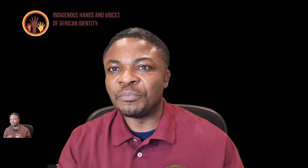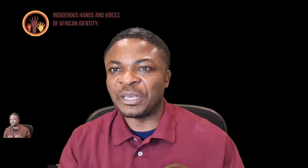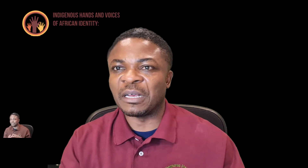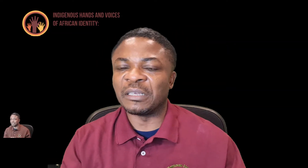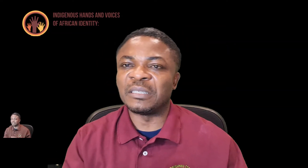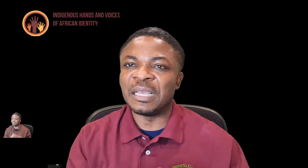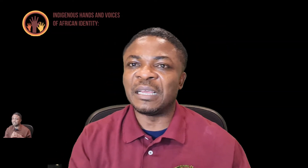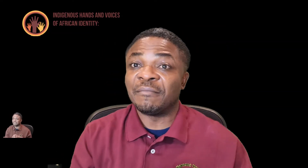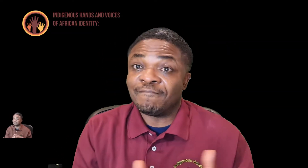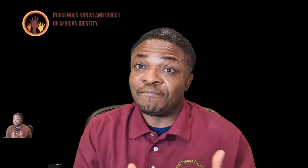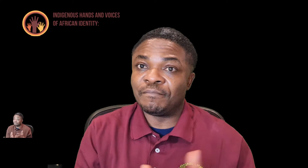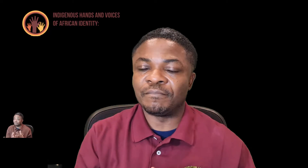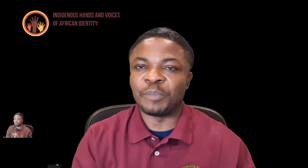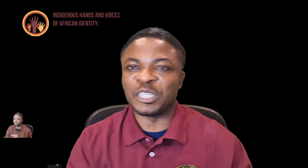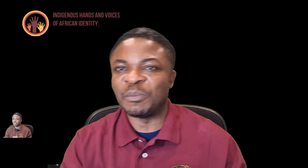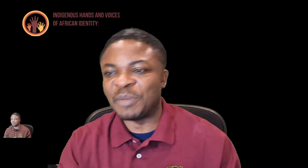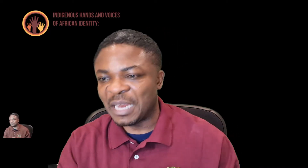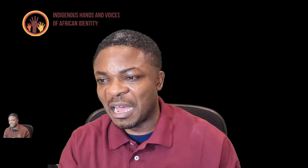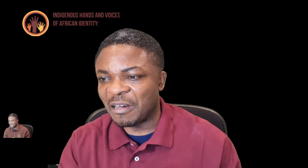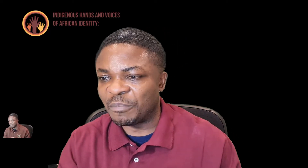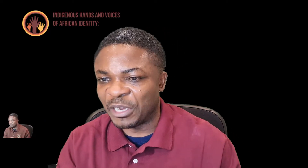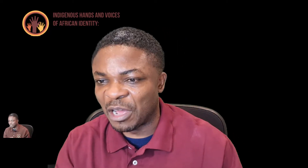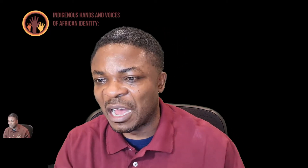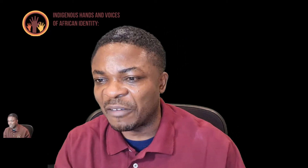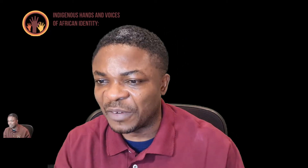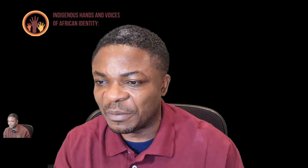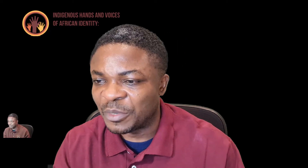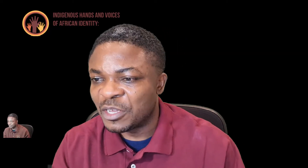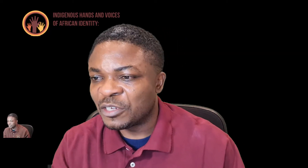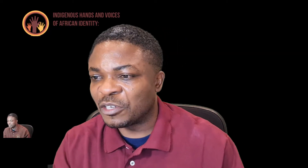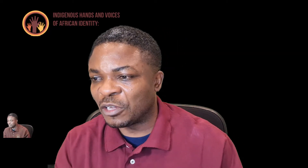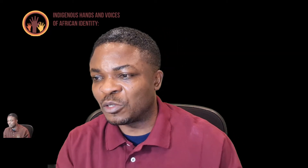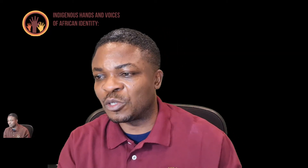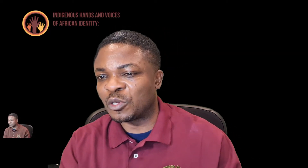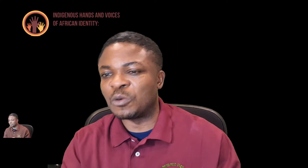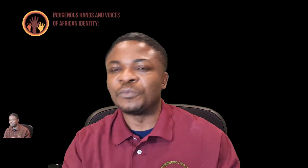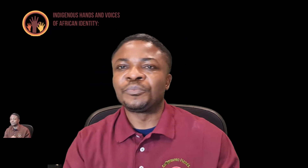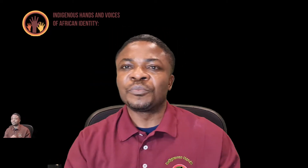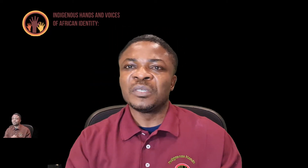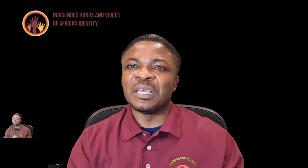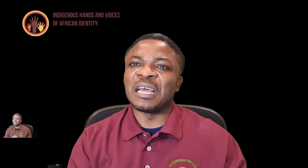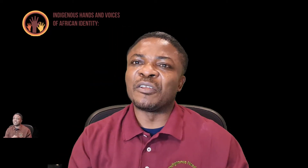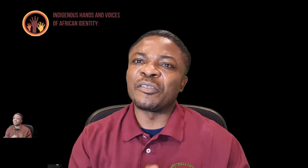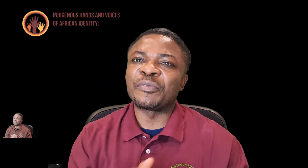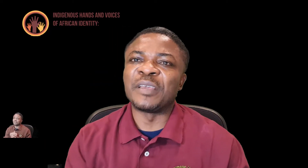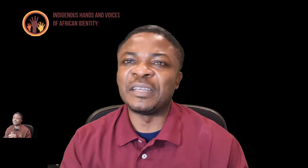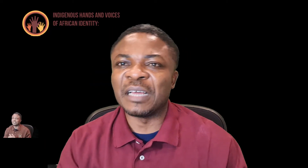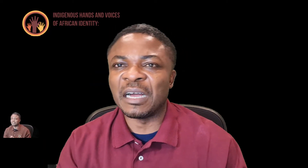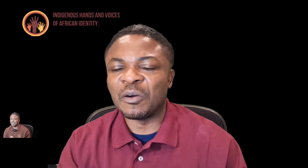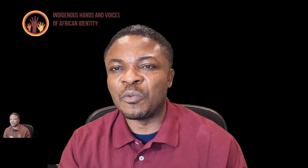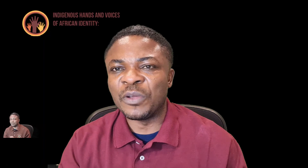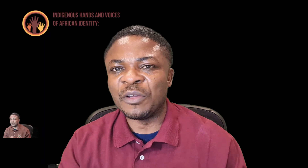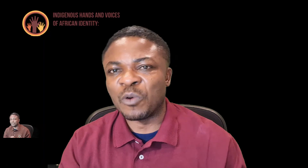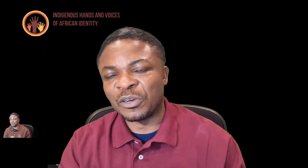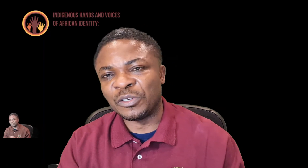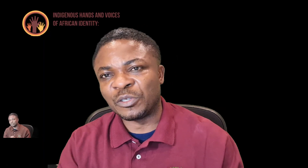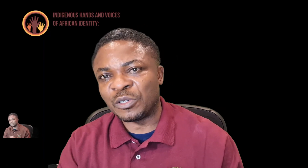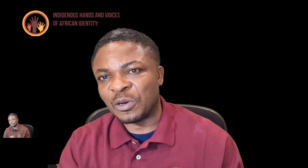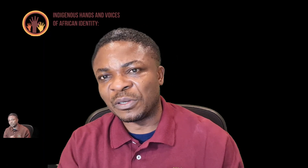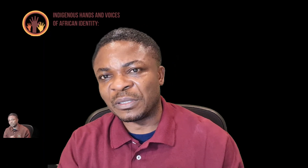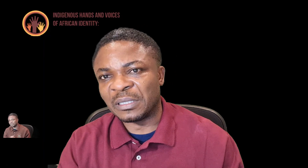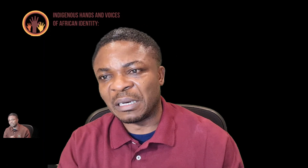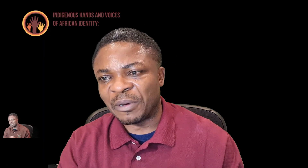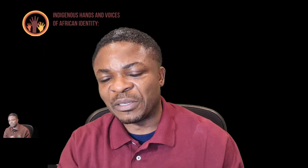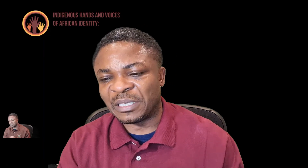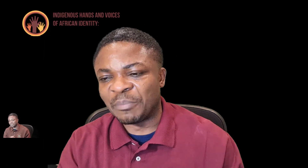bilingual because they possibly may not have gone to school. Then another thing that we want you to